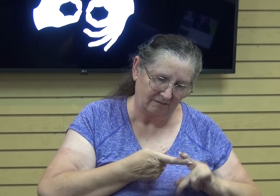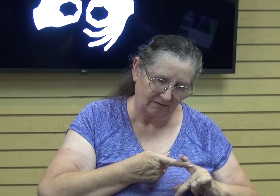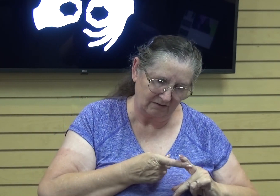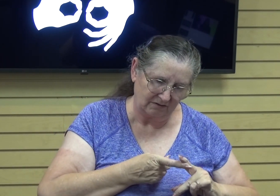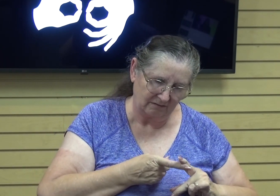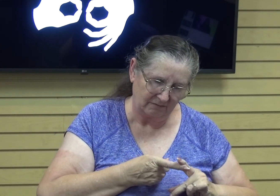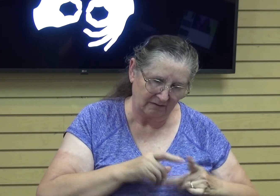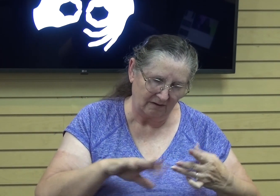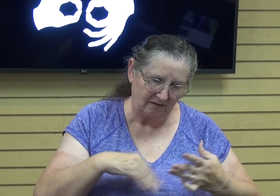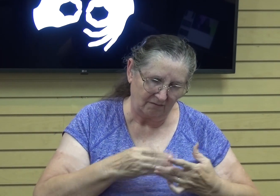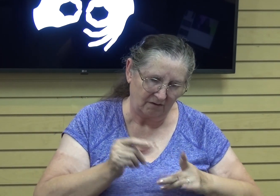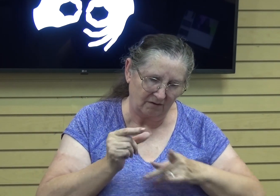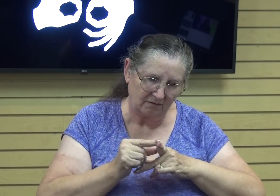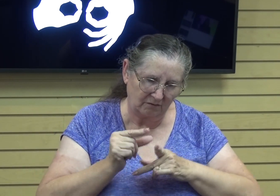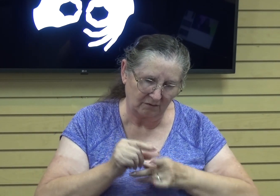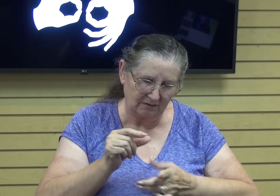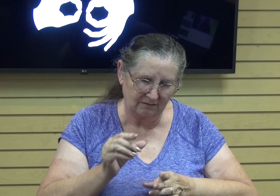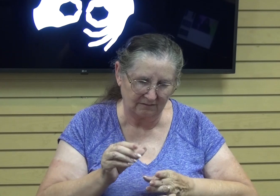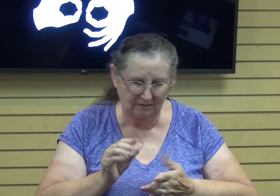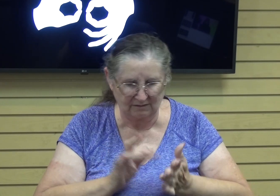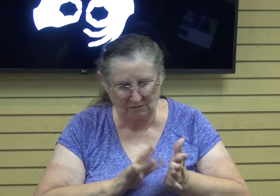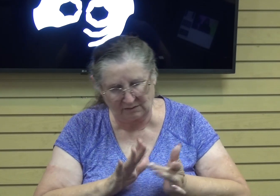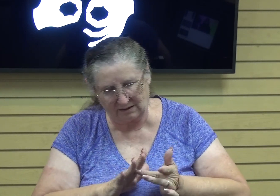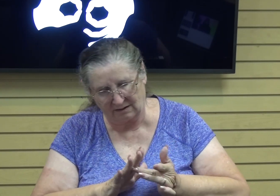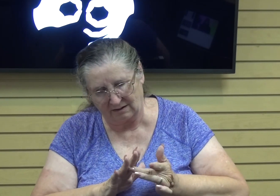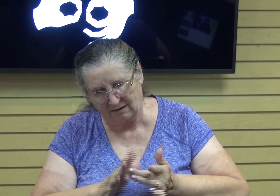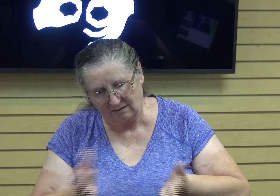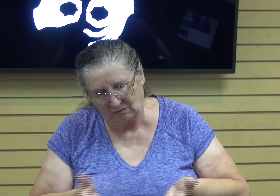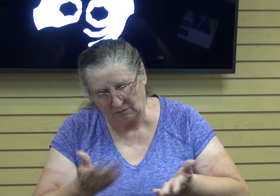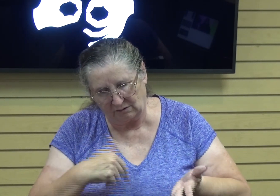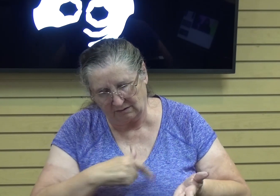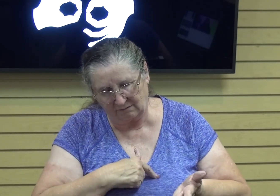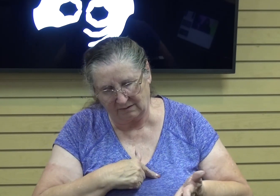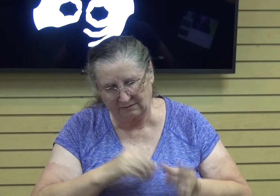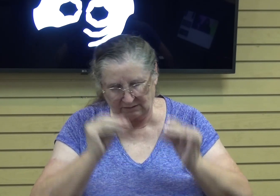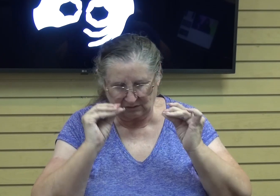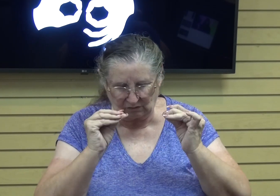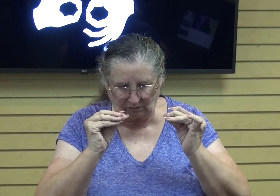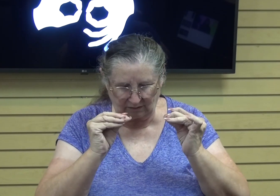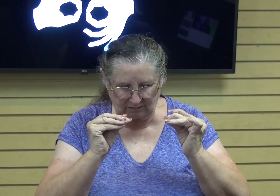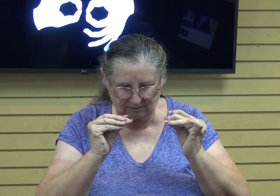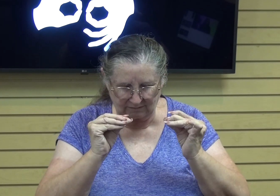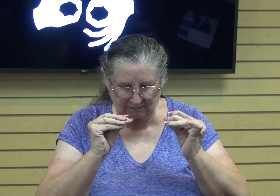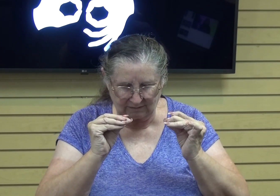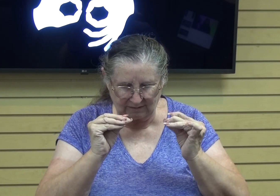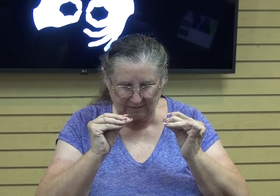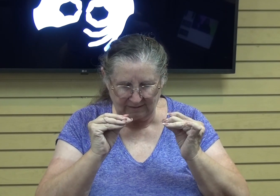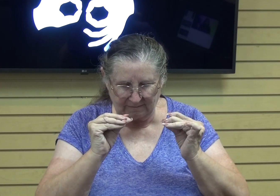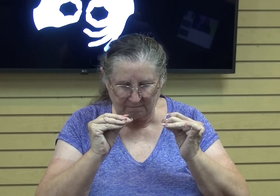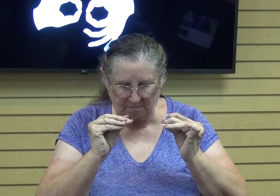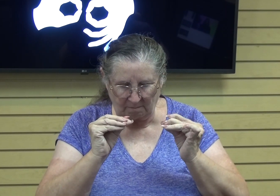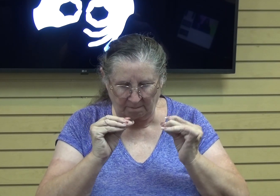the words in the Bible that motivate us and instruct us to find other